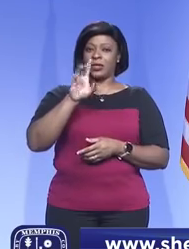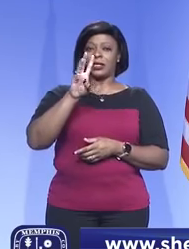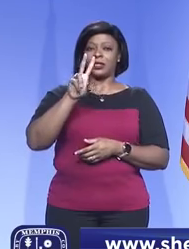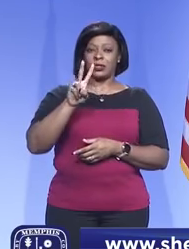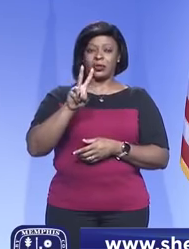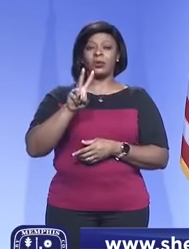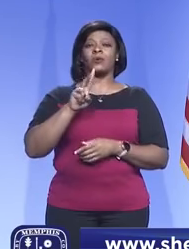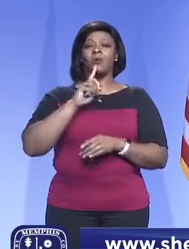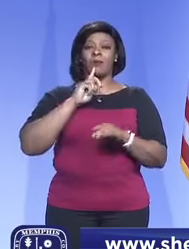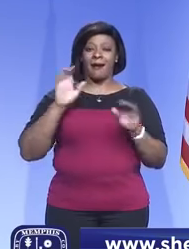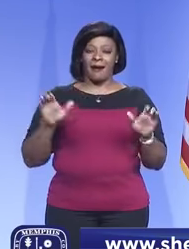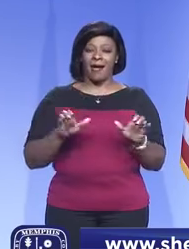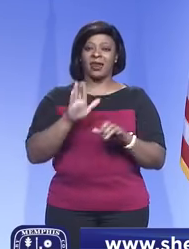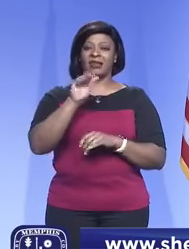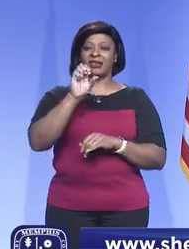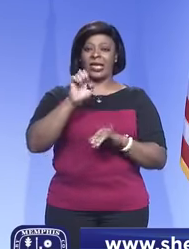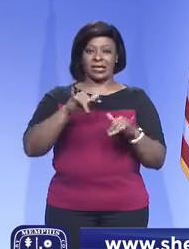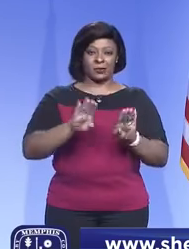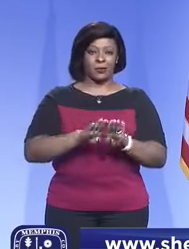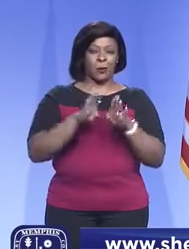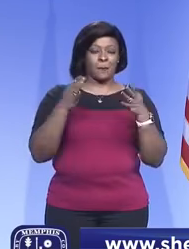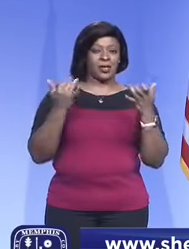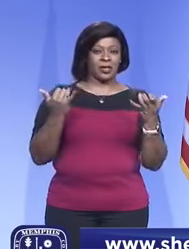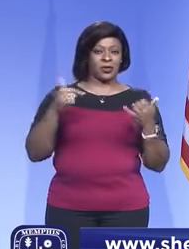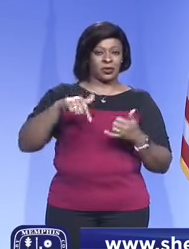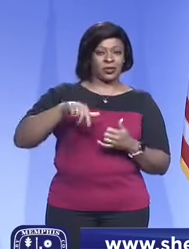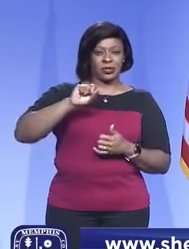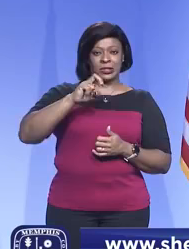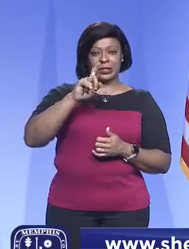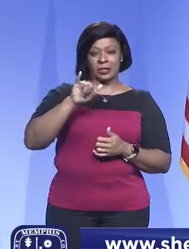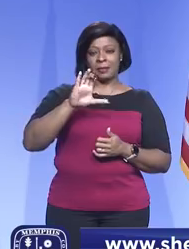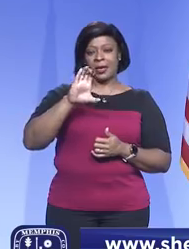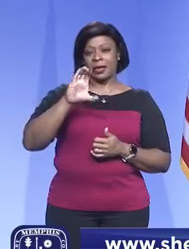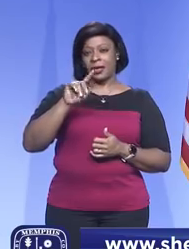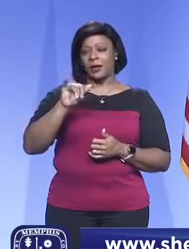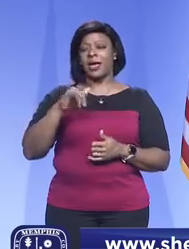3,162 active cases in Shelby County, and we have an additional